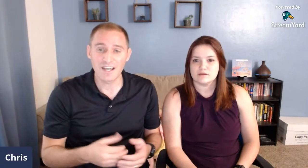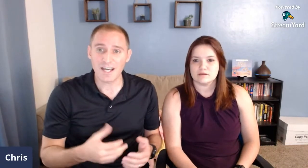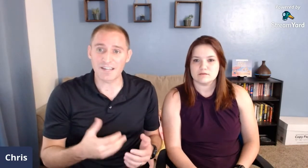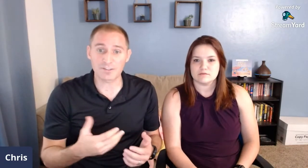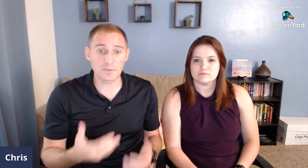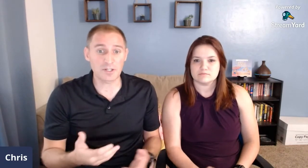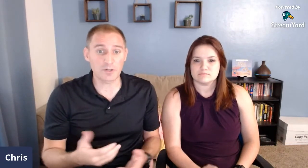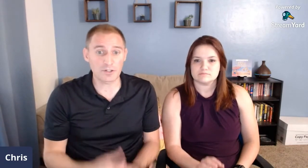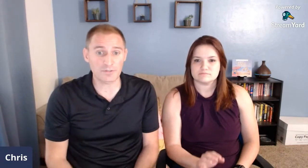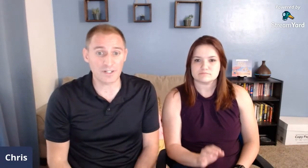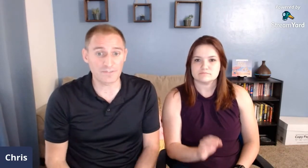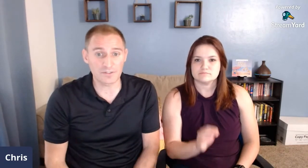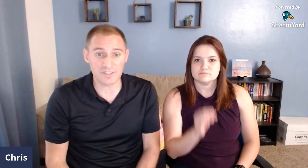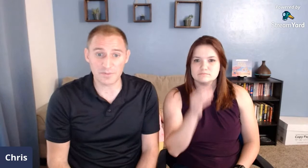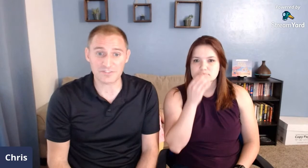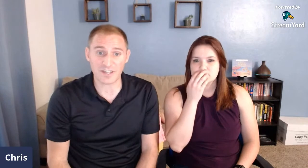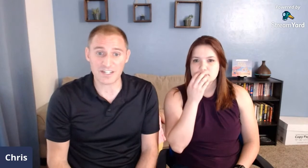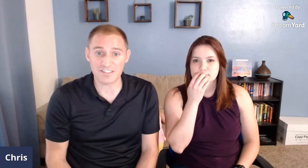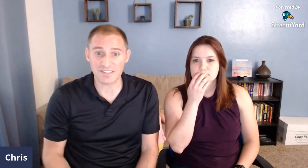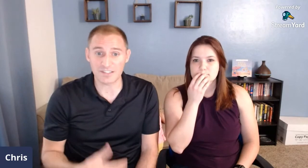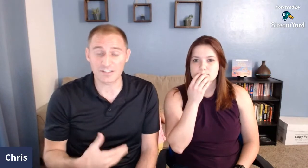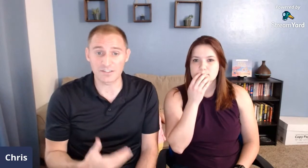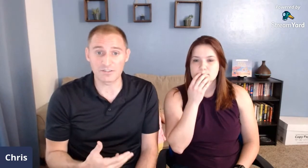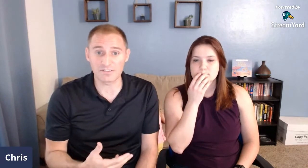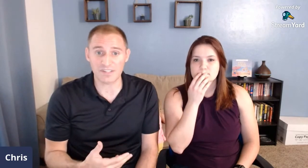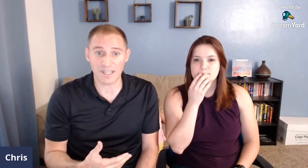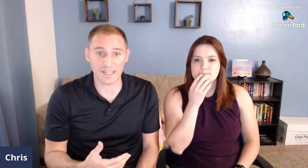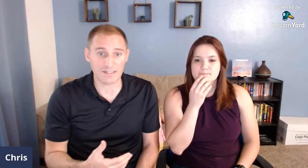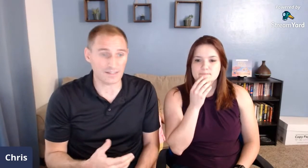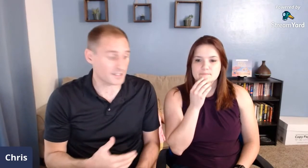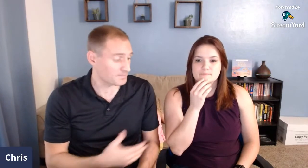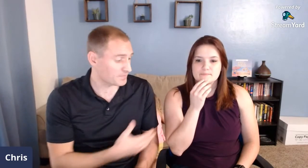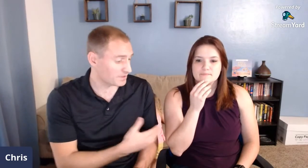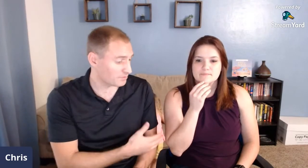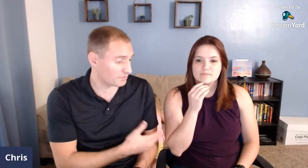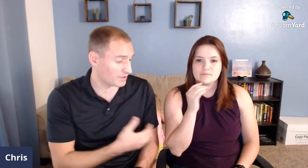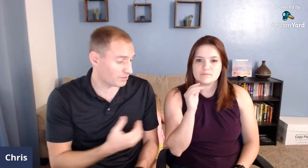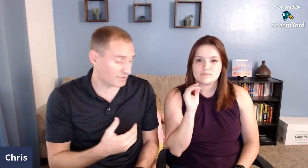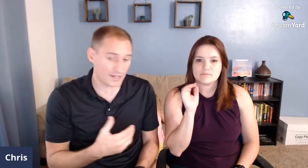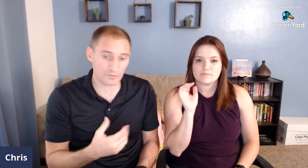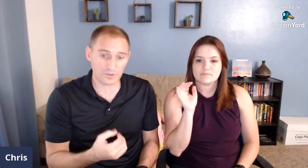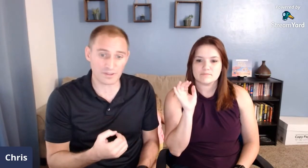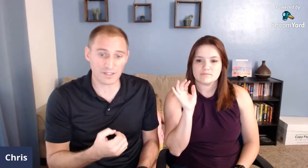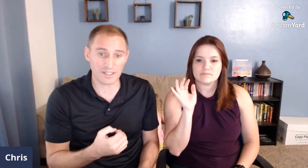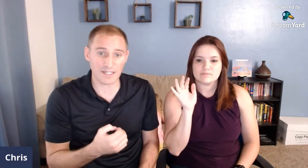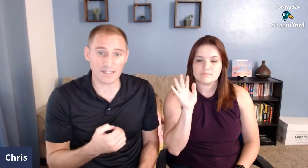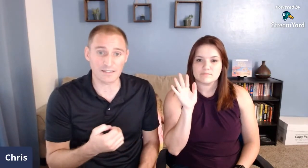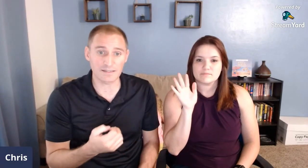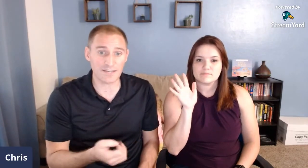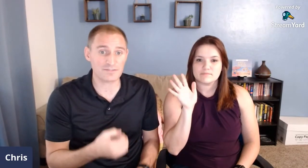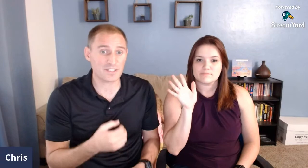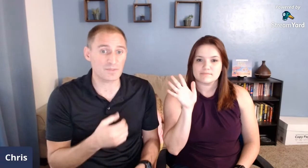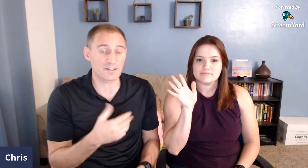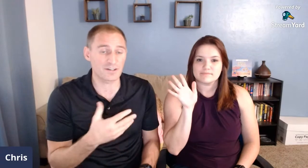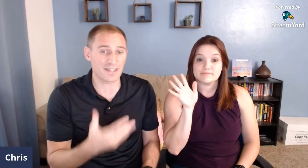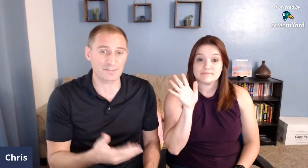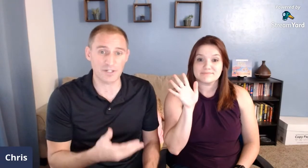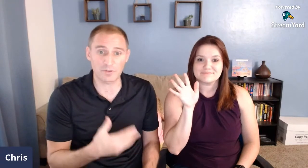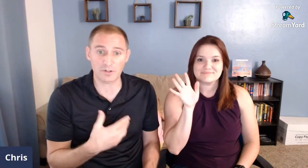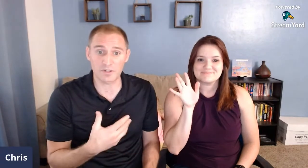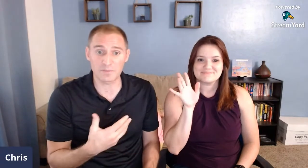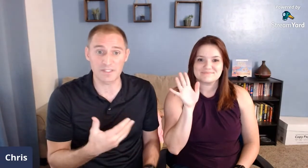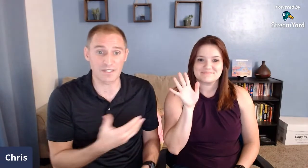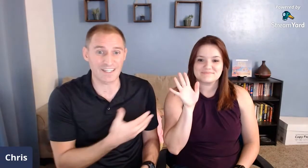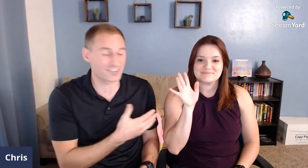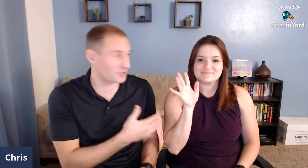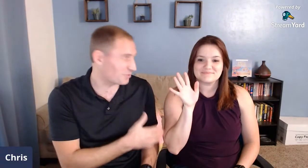language. So we'll be going over a few simple strategies that you can use, and throughout the live stream, and as well,